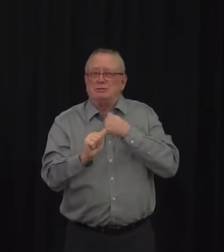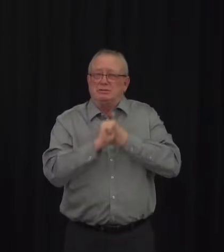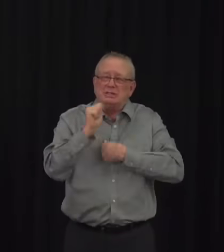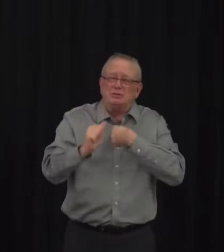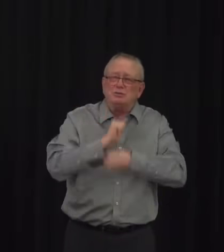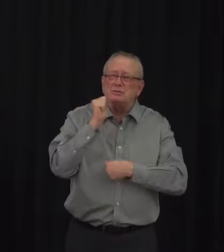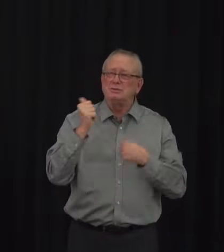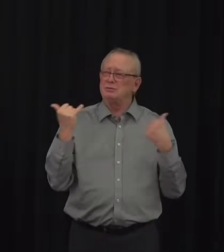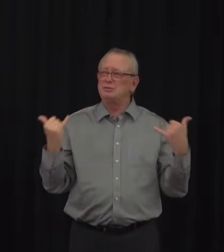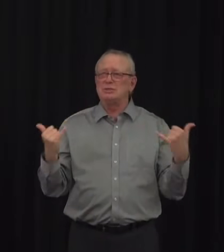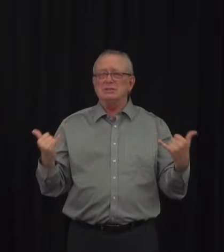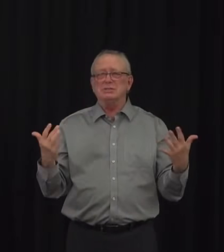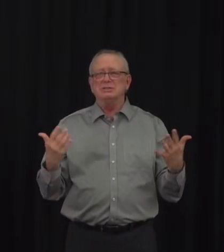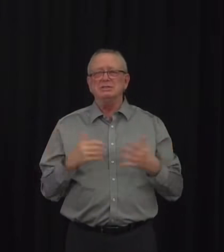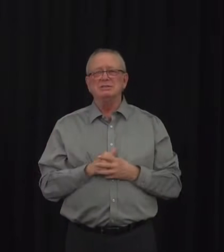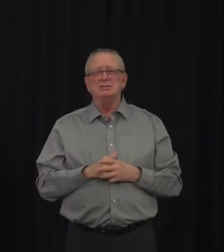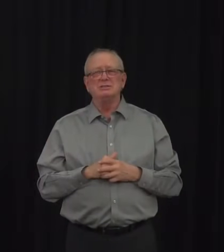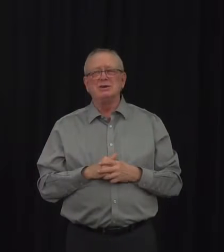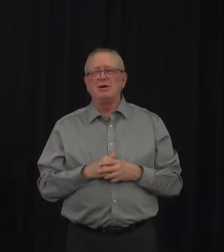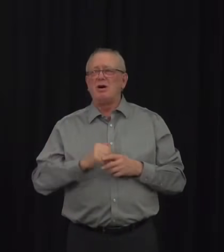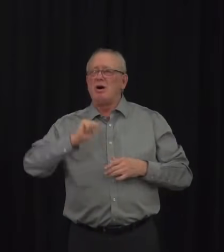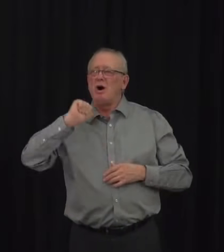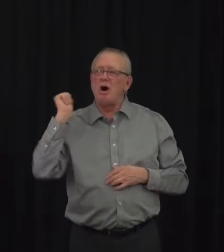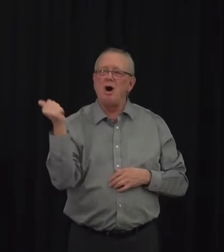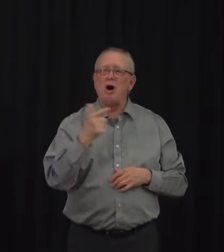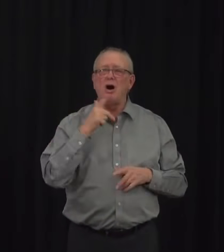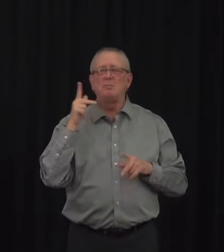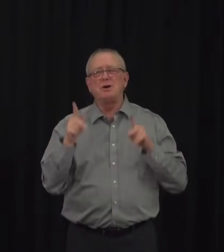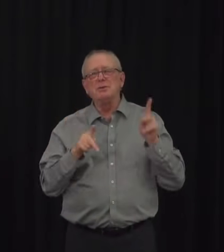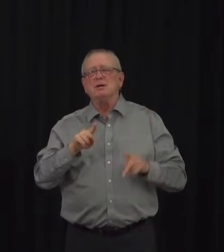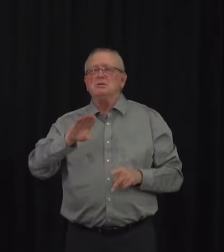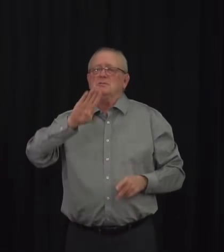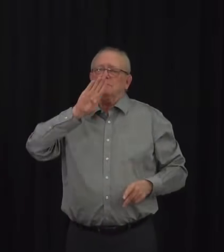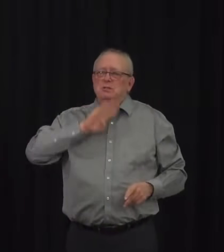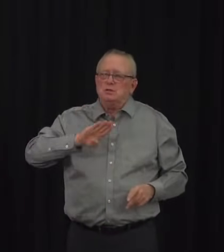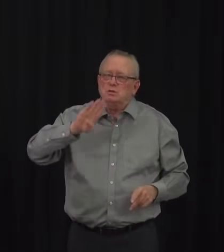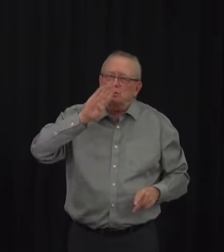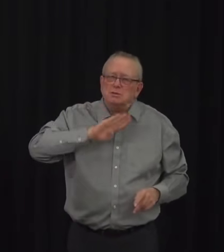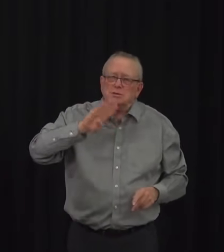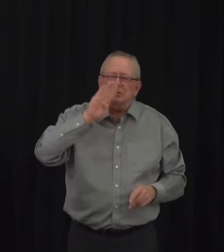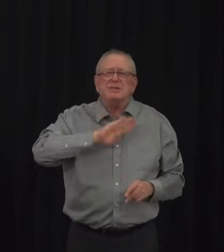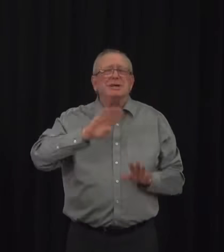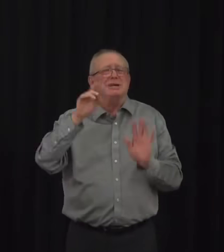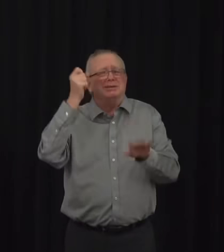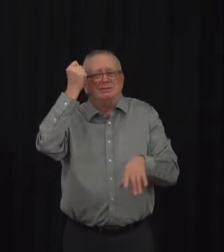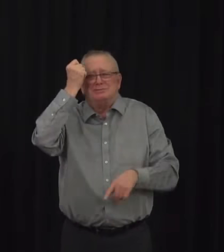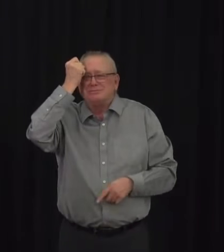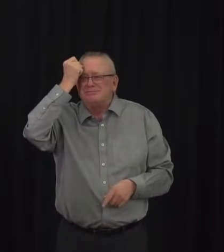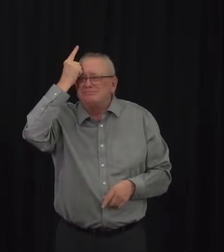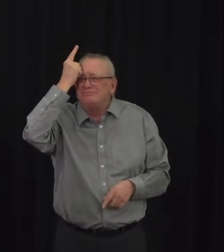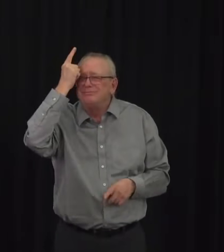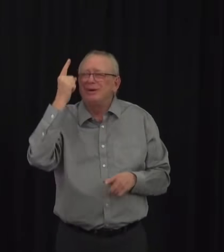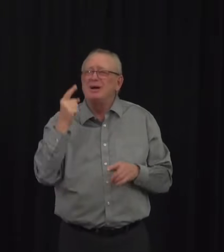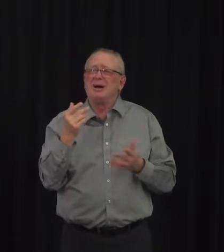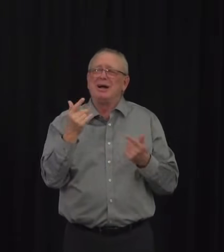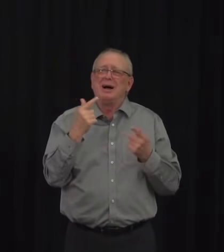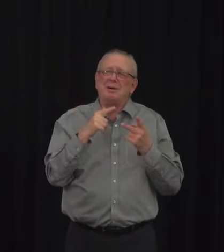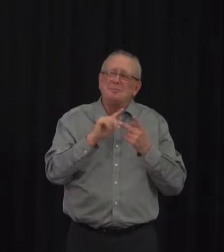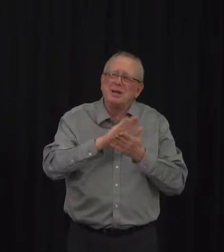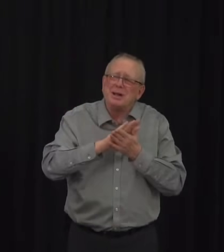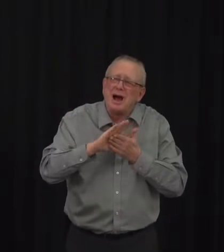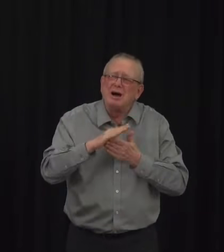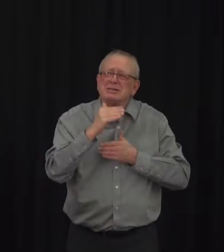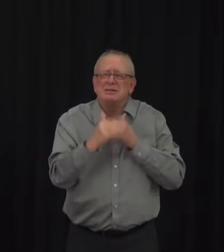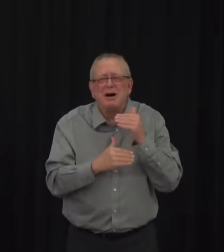it's not easy for any of us right now, and yet kindness and firmness are more important than ever before. We need